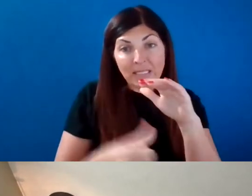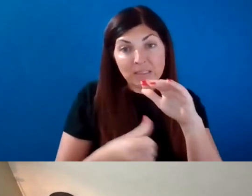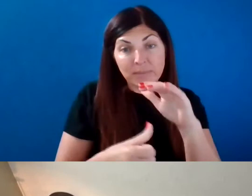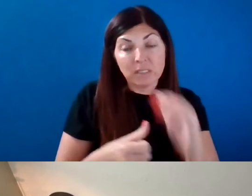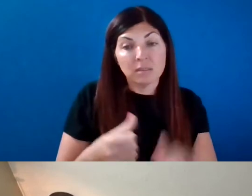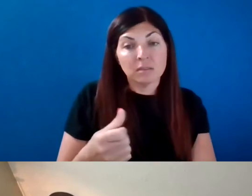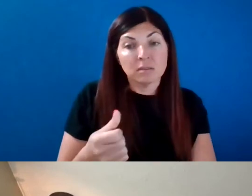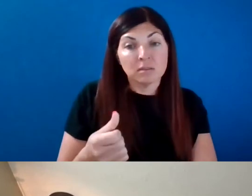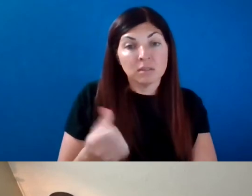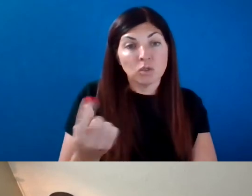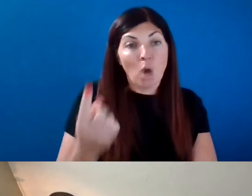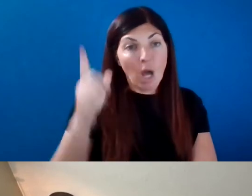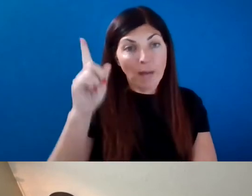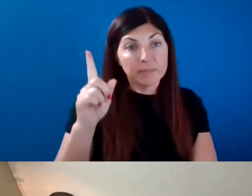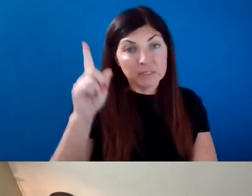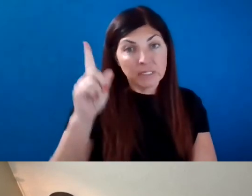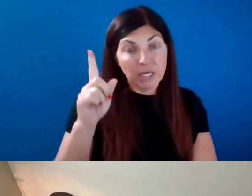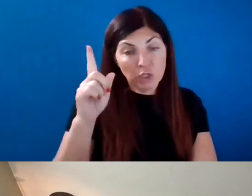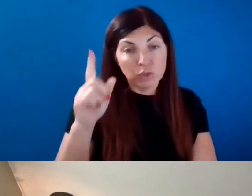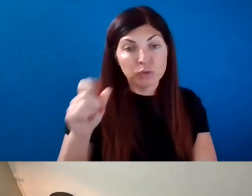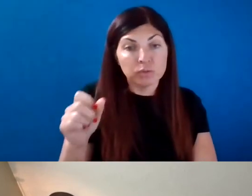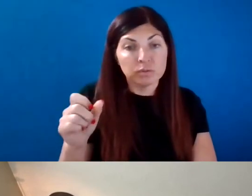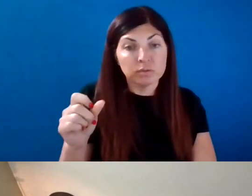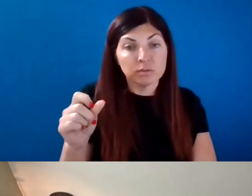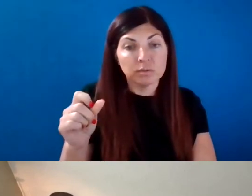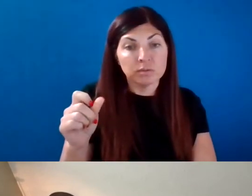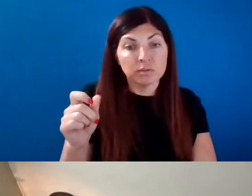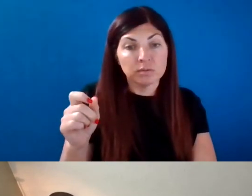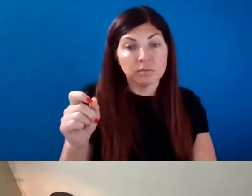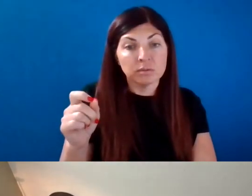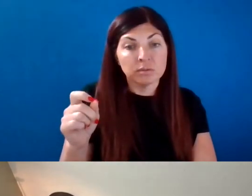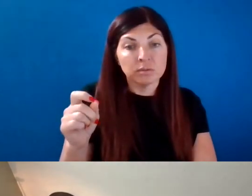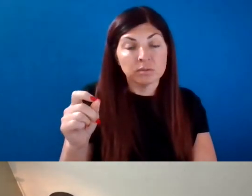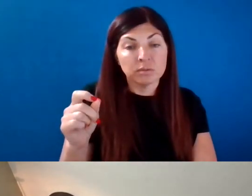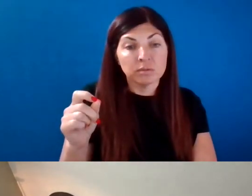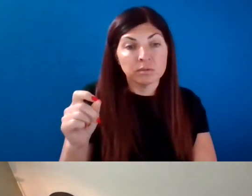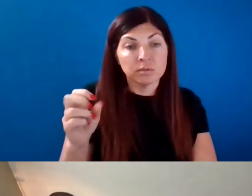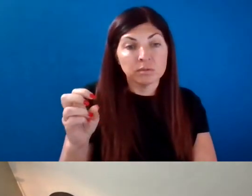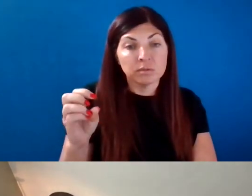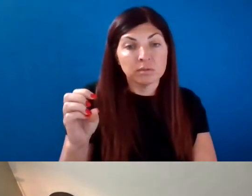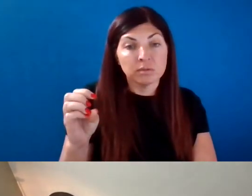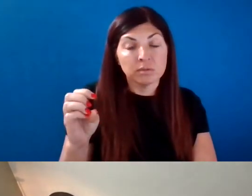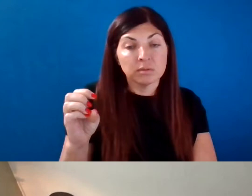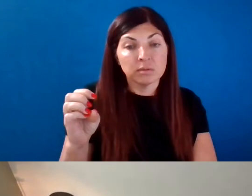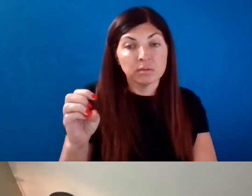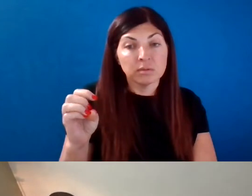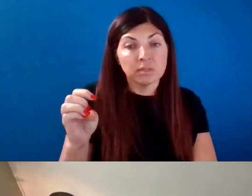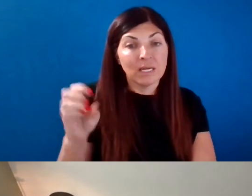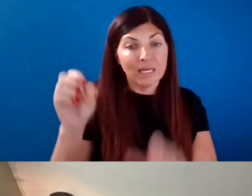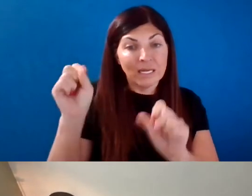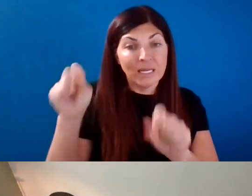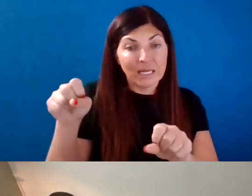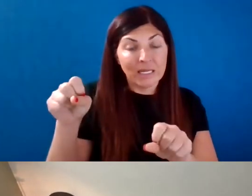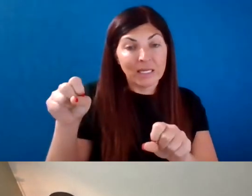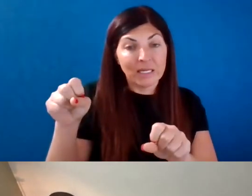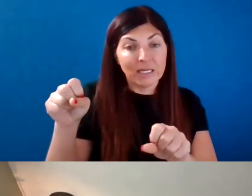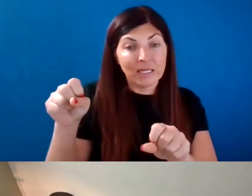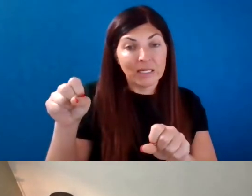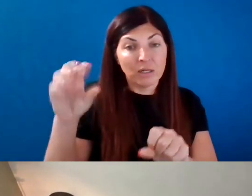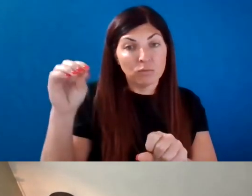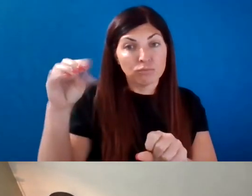there's one upstairs, and it can like turn on to remind